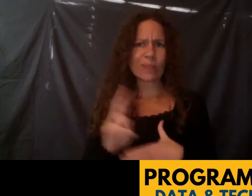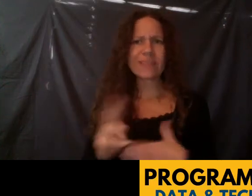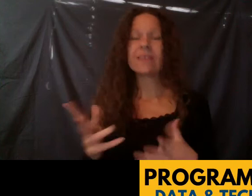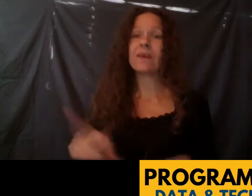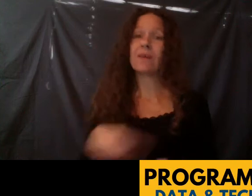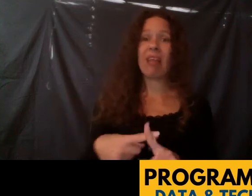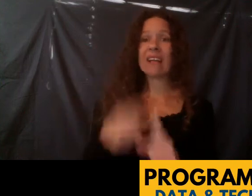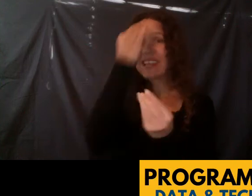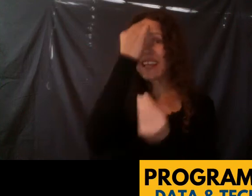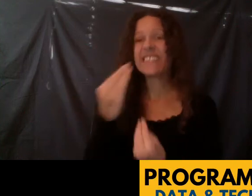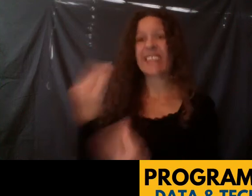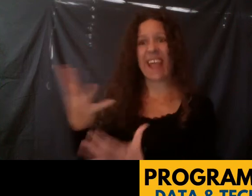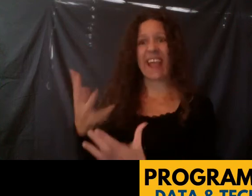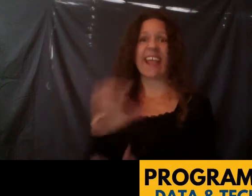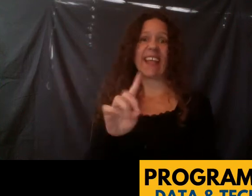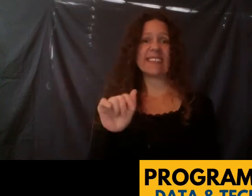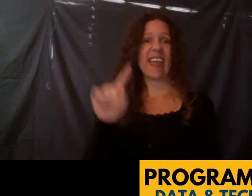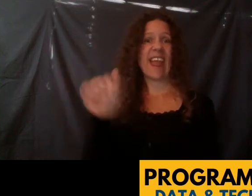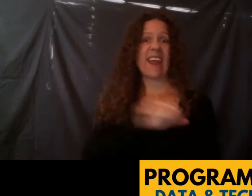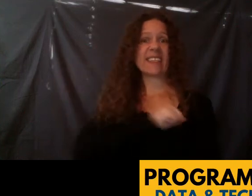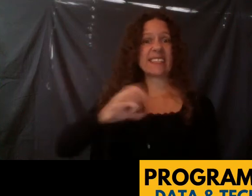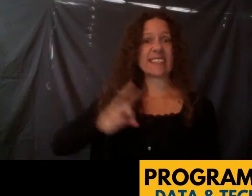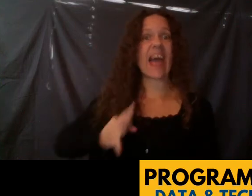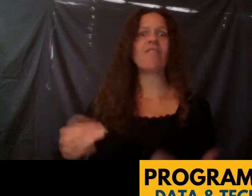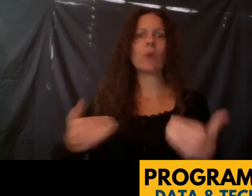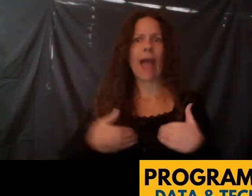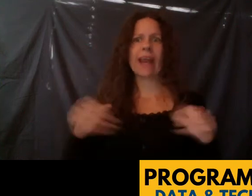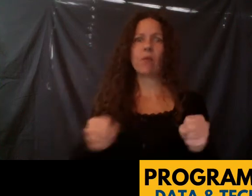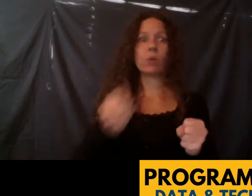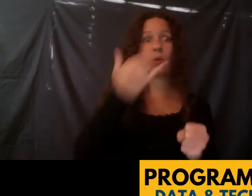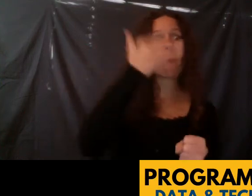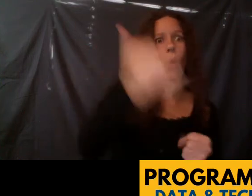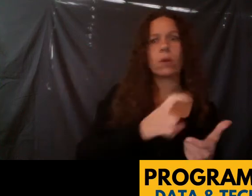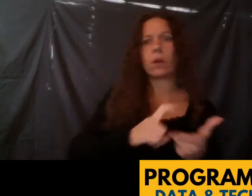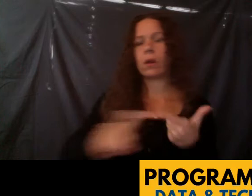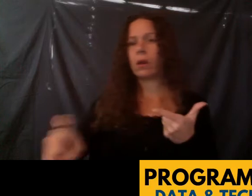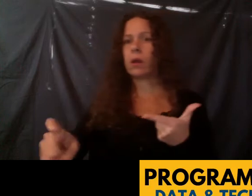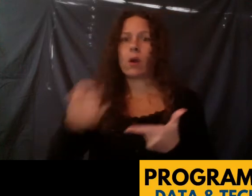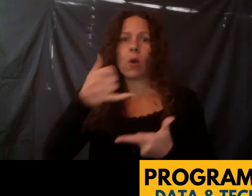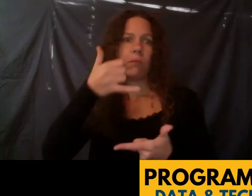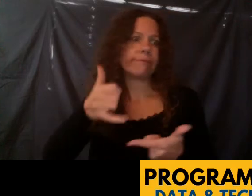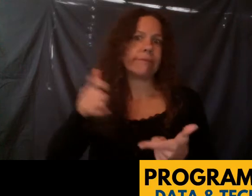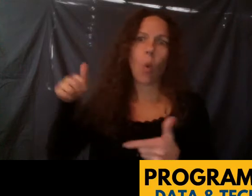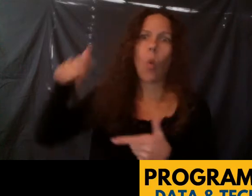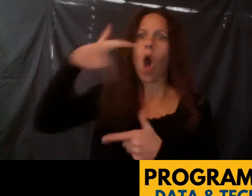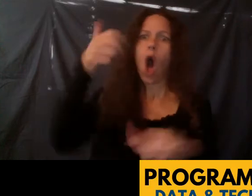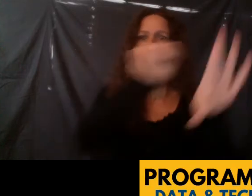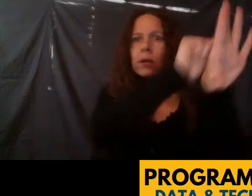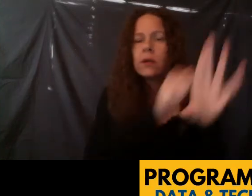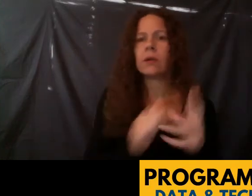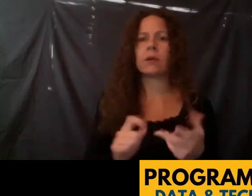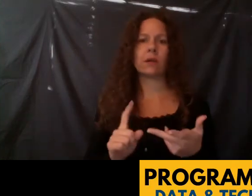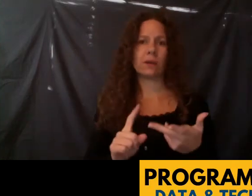staff to support to helping create phone, walk, text, and mail files. And we introduced Mobilize. Hundreds of candidates